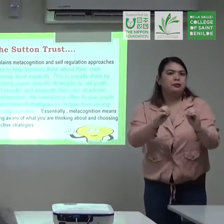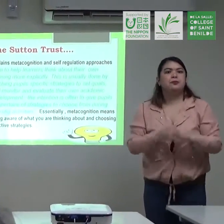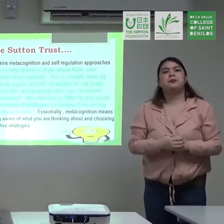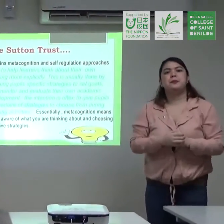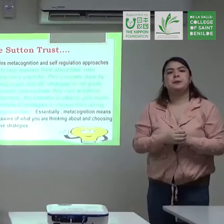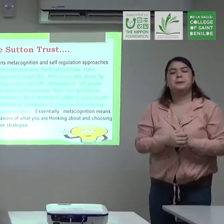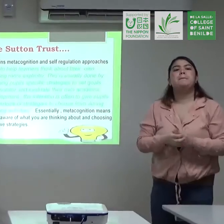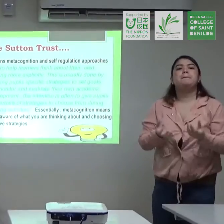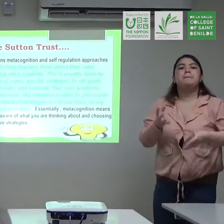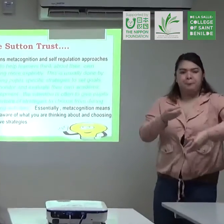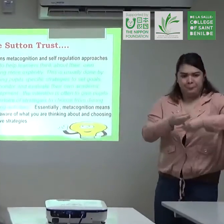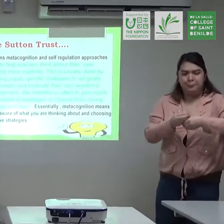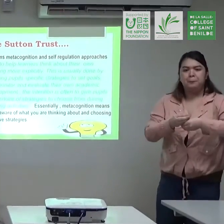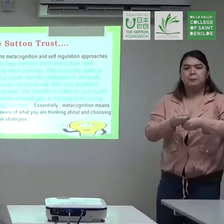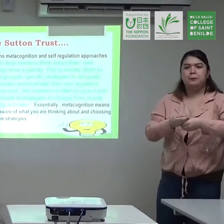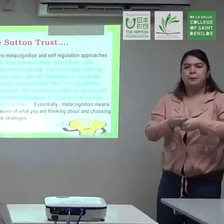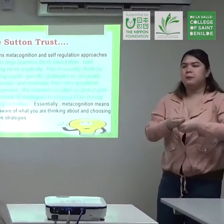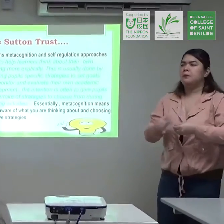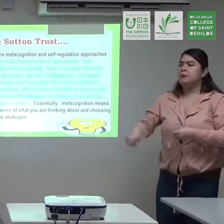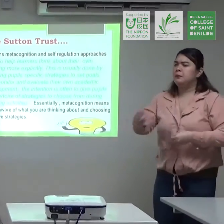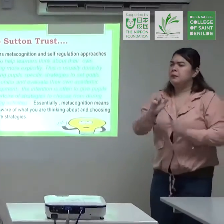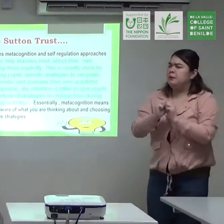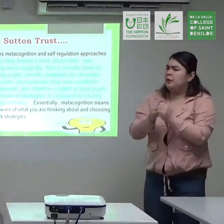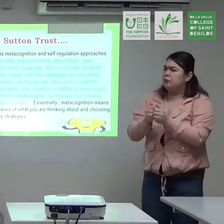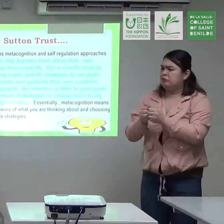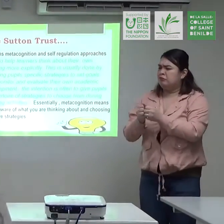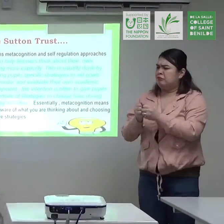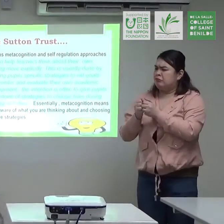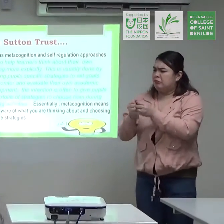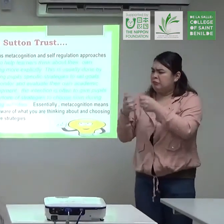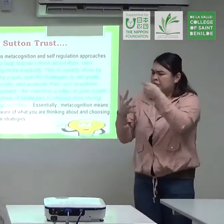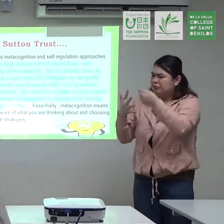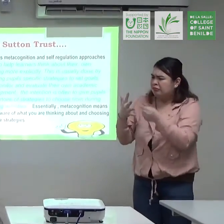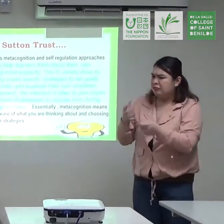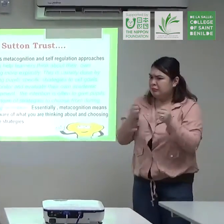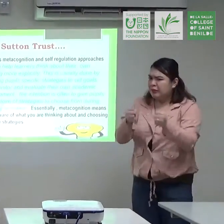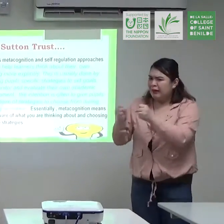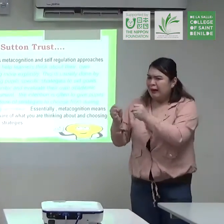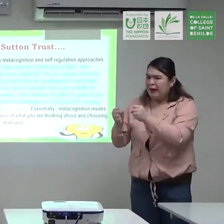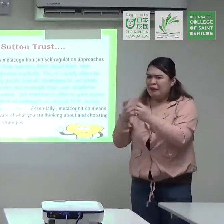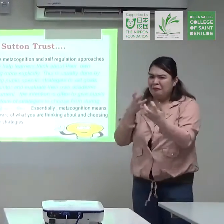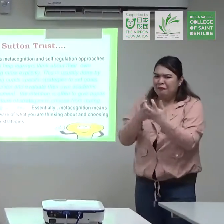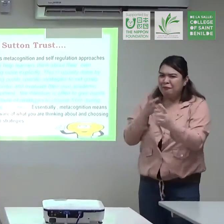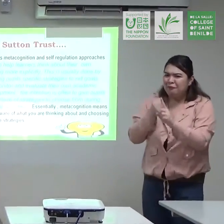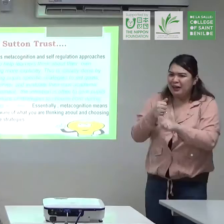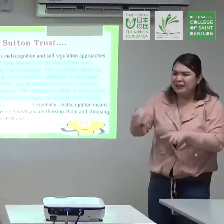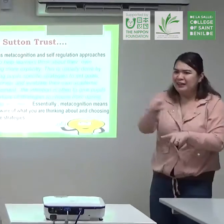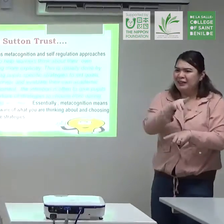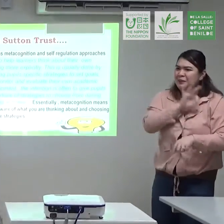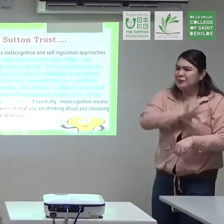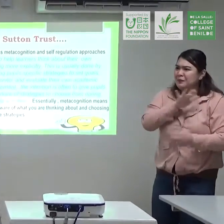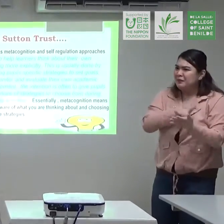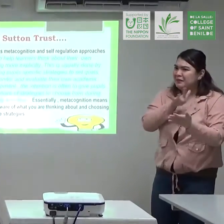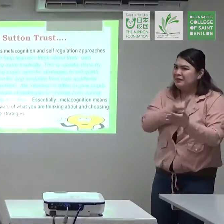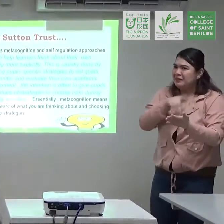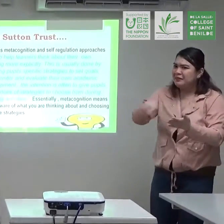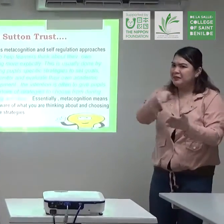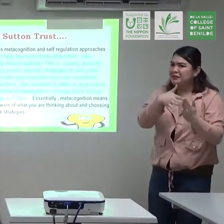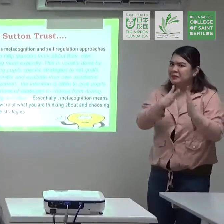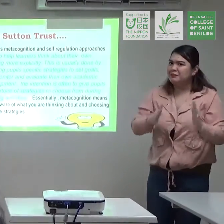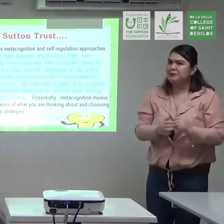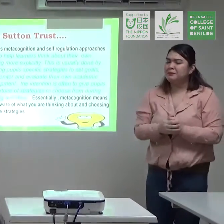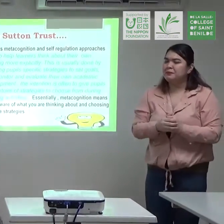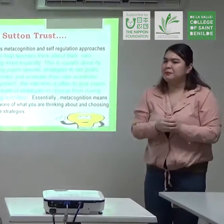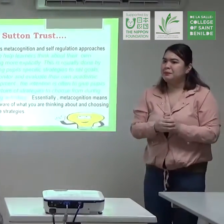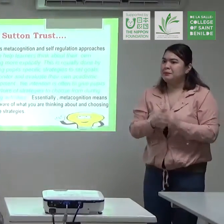So let's learn more about how these strategies will work well and benefit our learners.